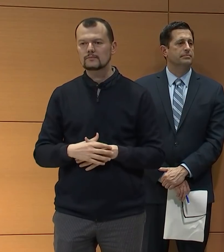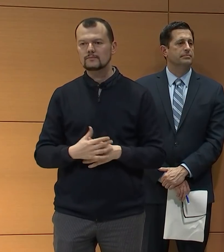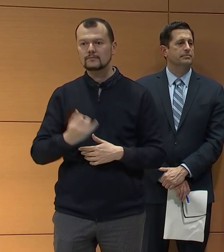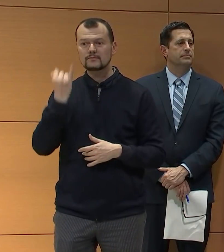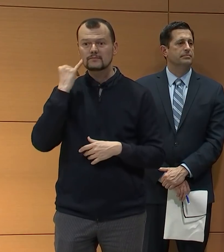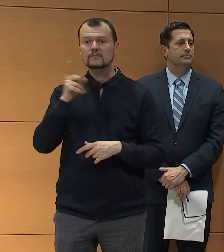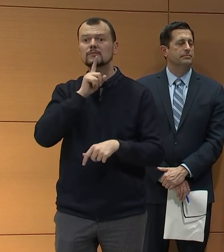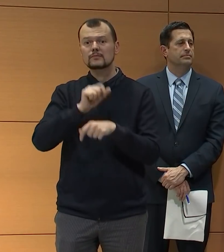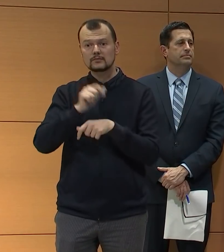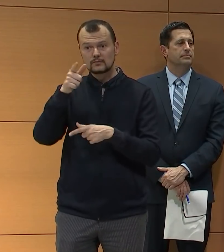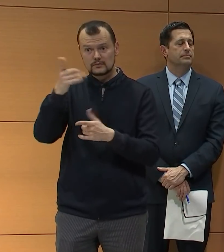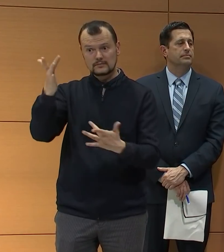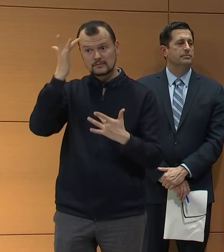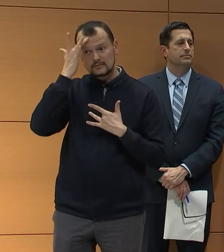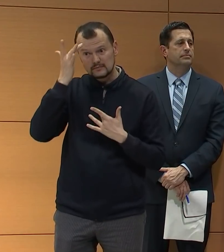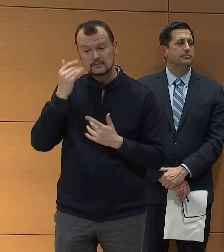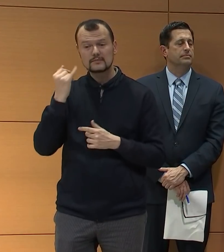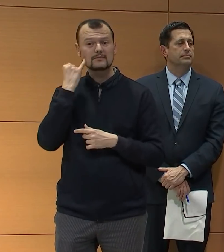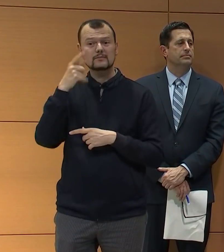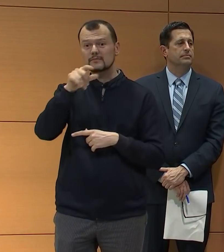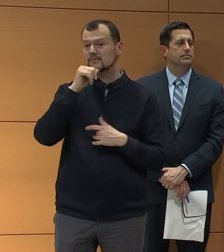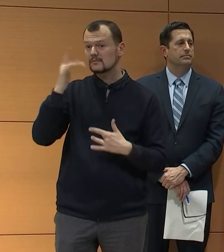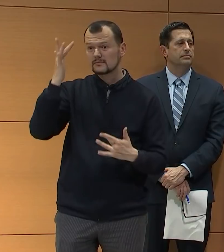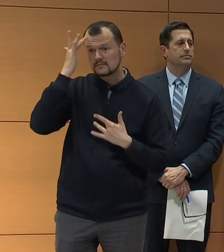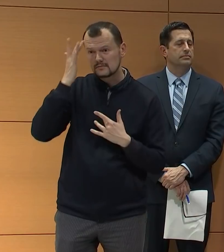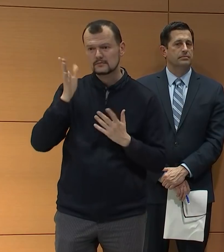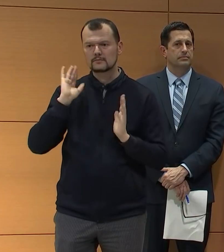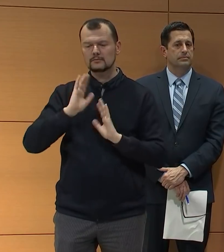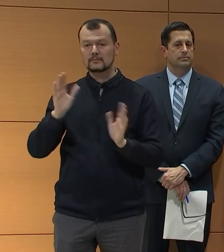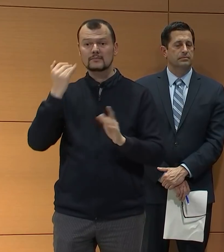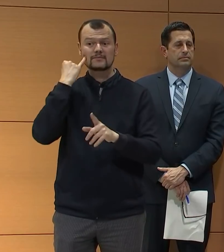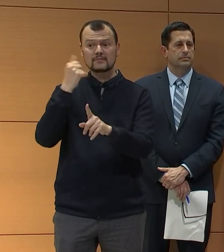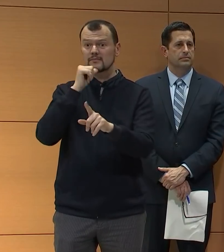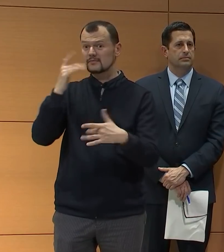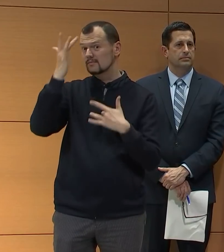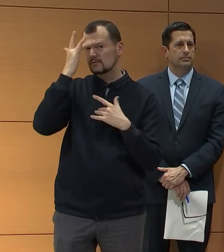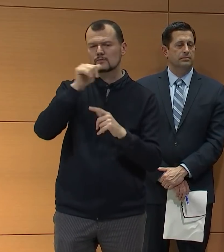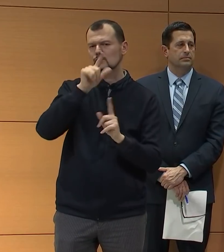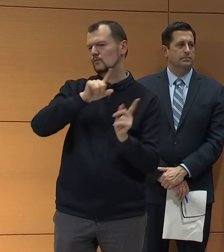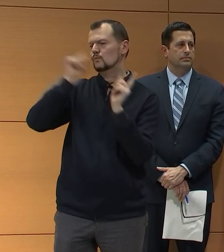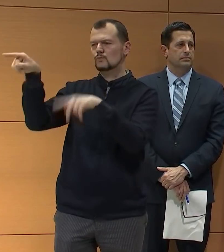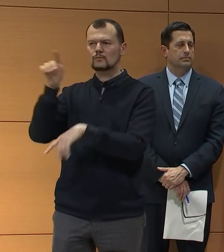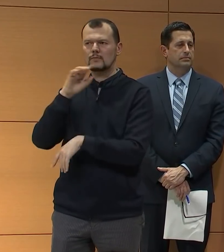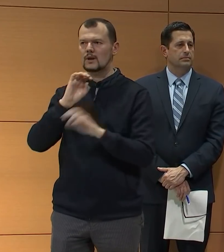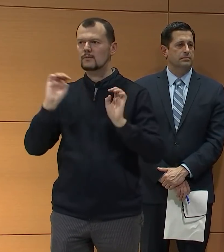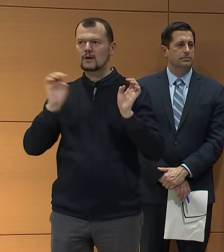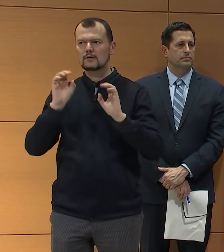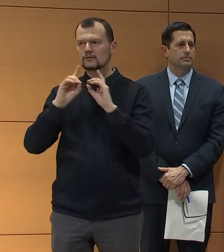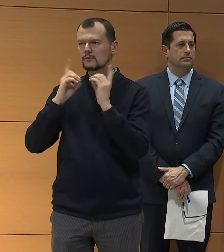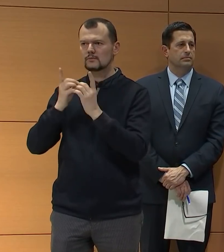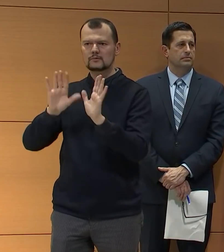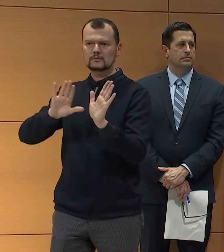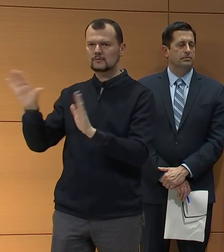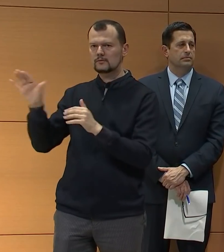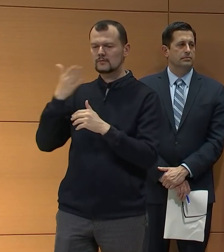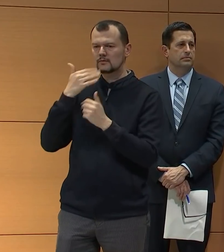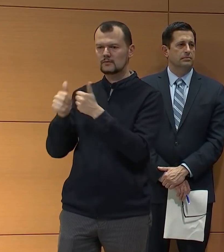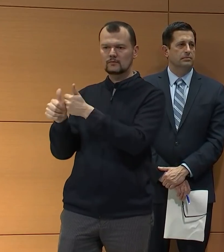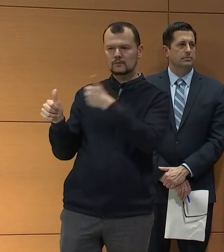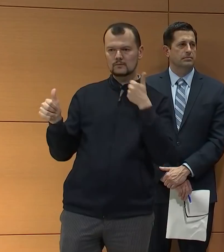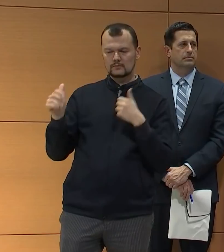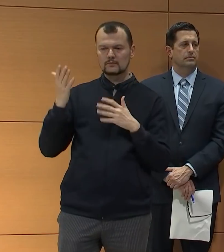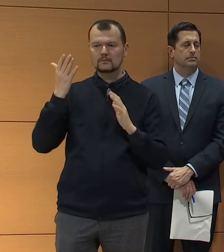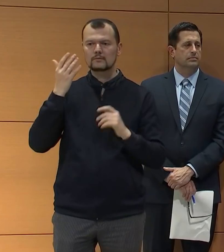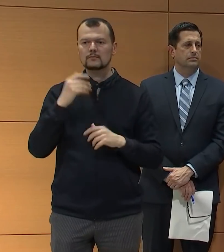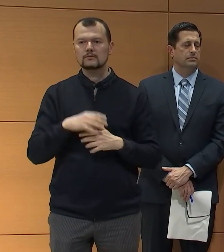the other times so that we can focus on the people who are ill. And we're especially making sure that we take care of our own team members, doing everything